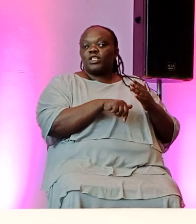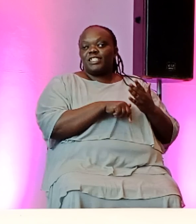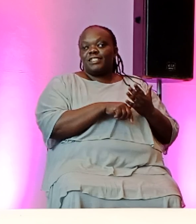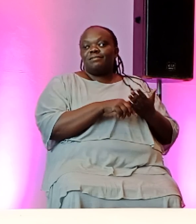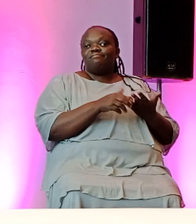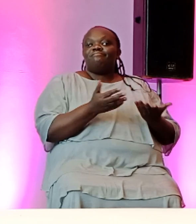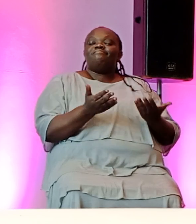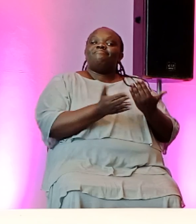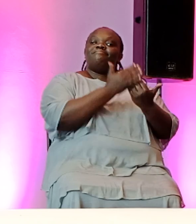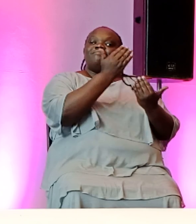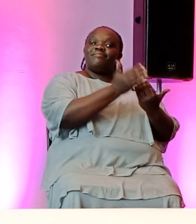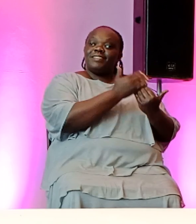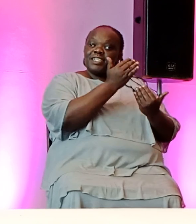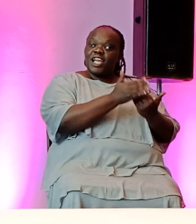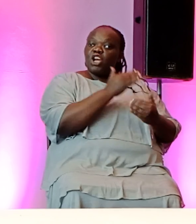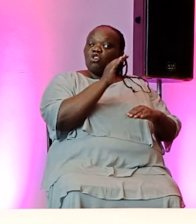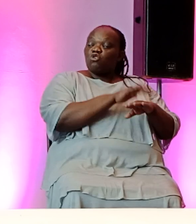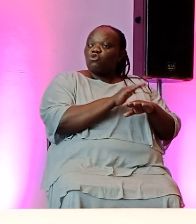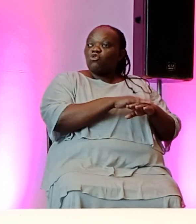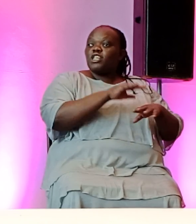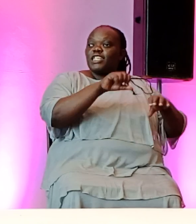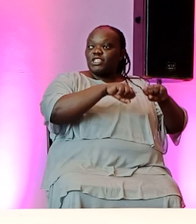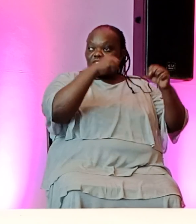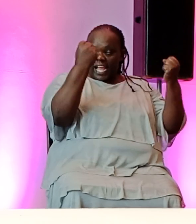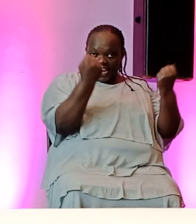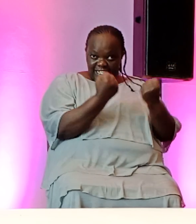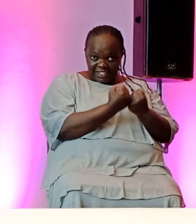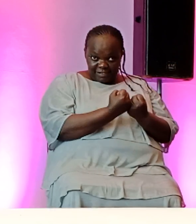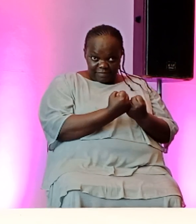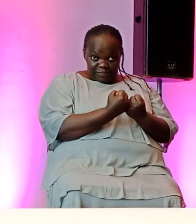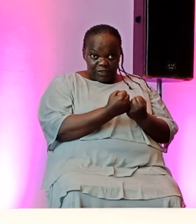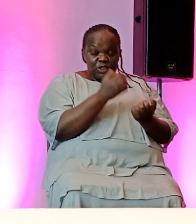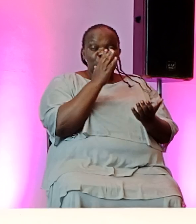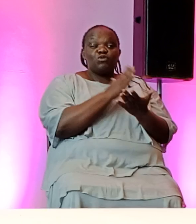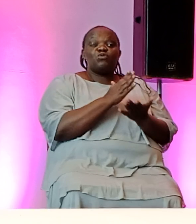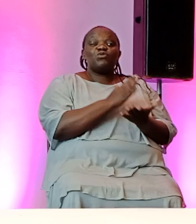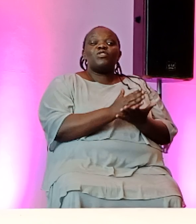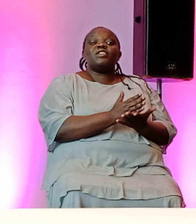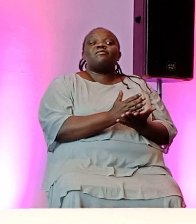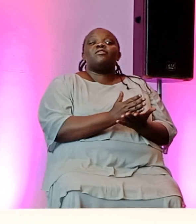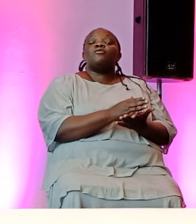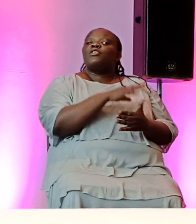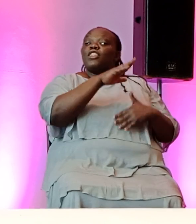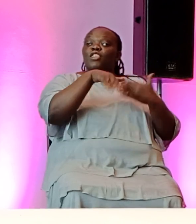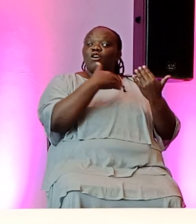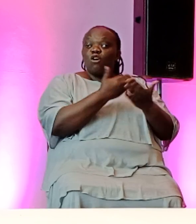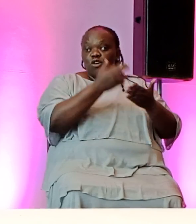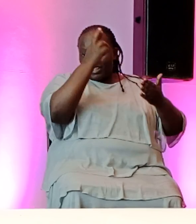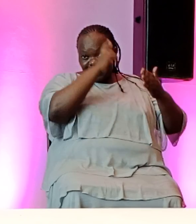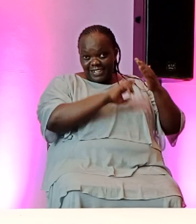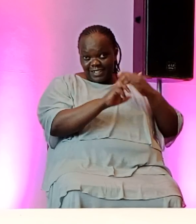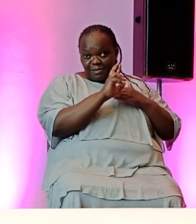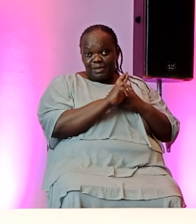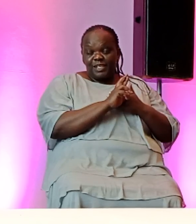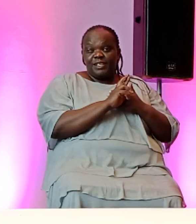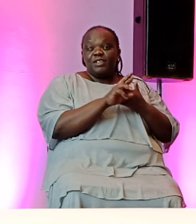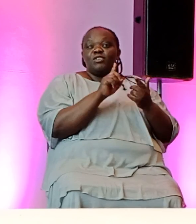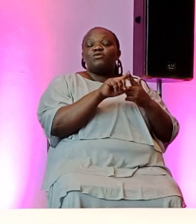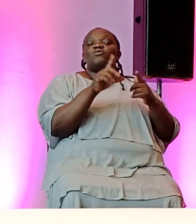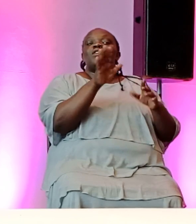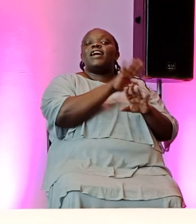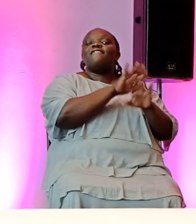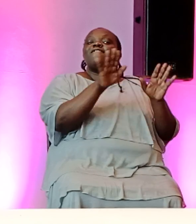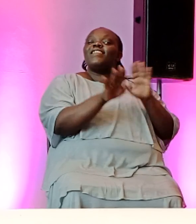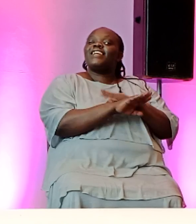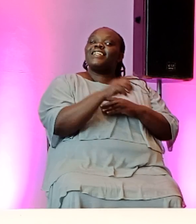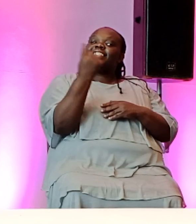been brought up in a patriarchal society. And the truth is, and with all due respect to every single